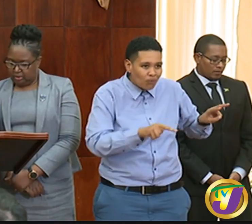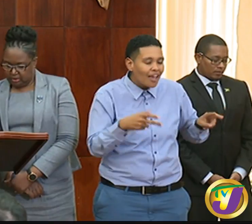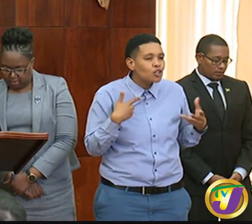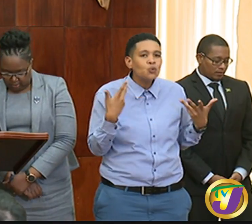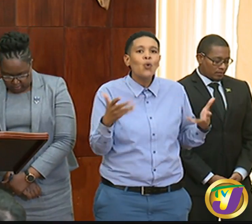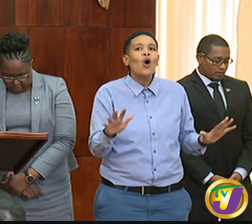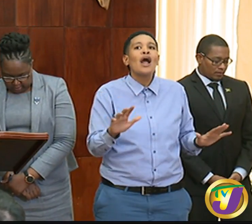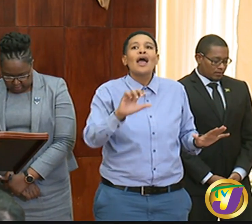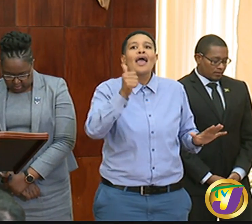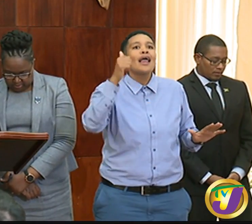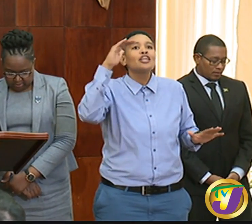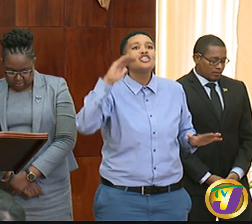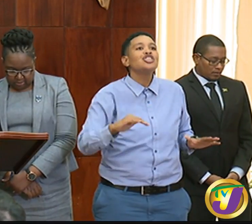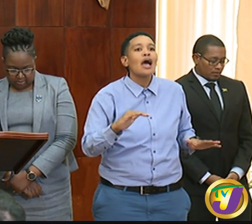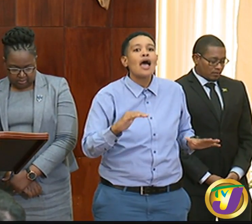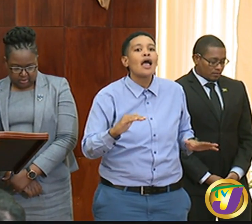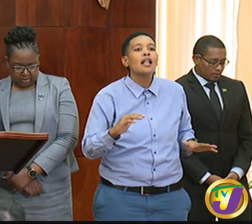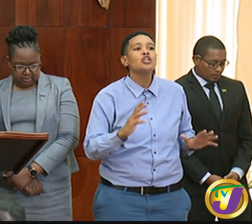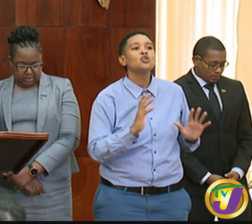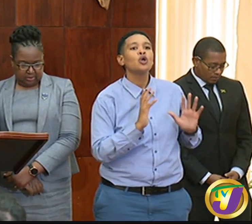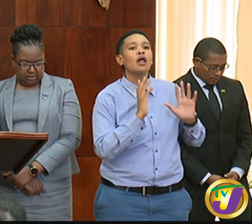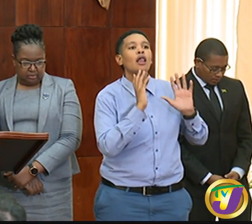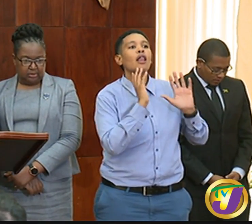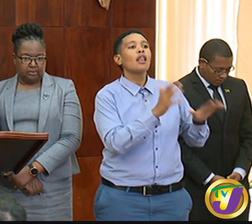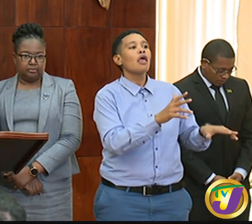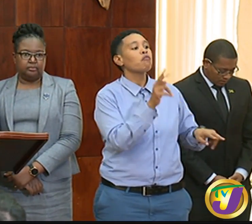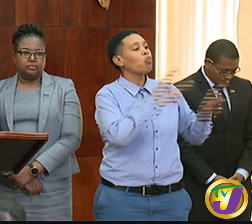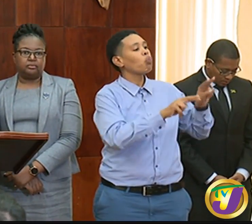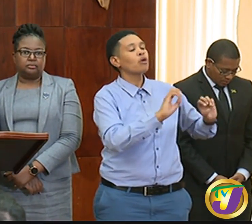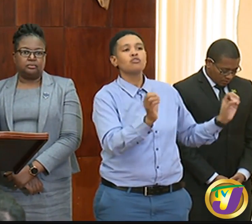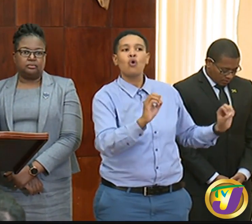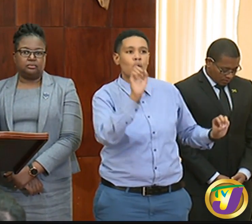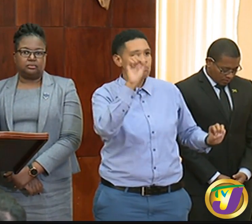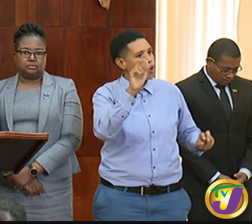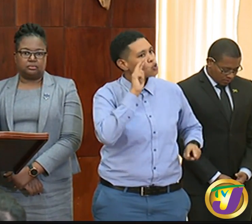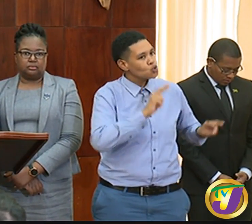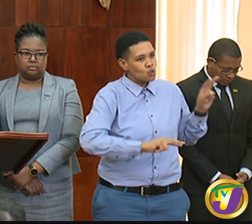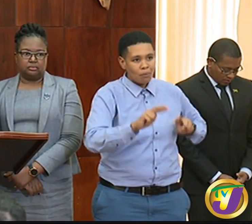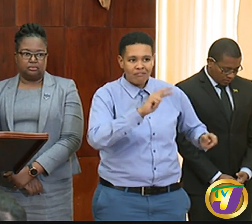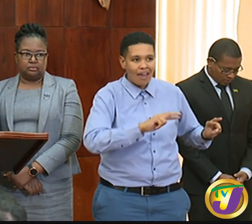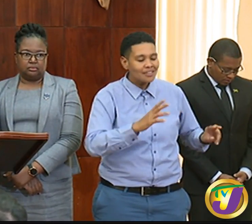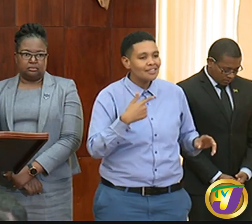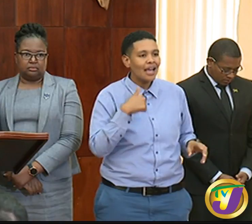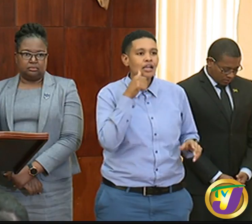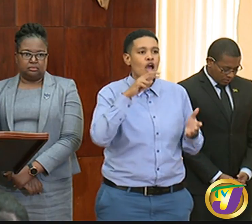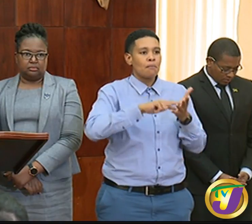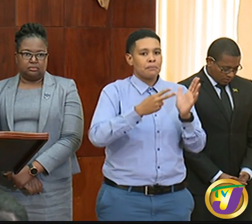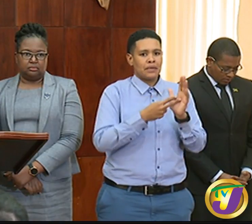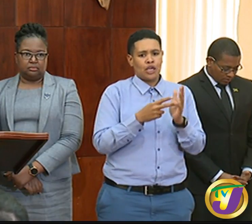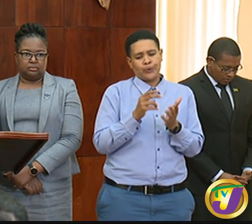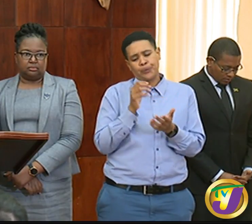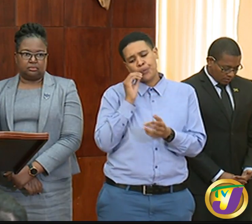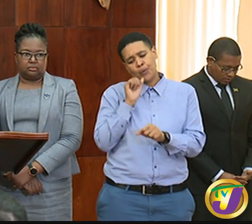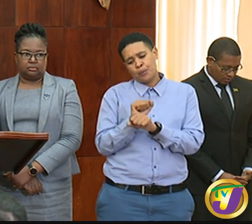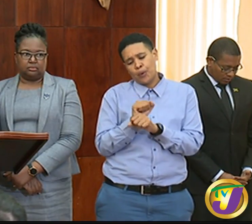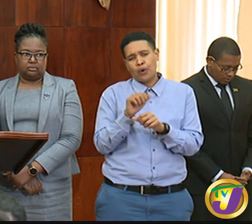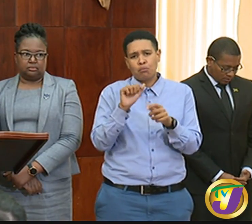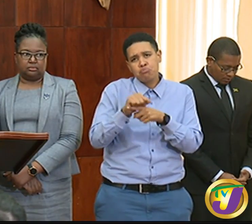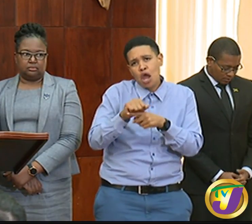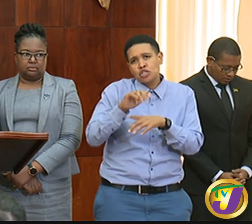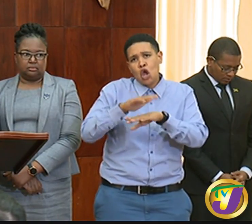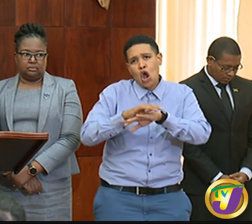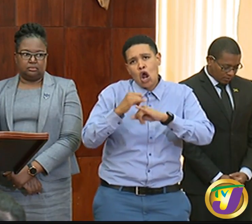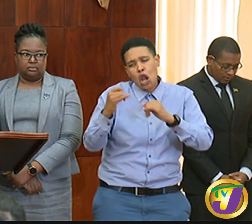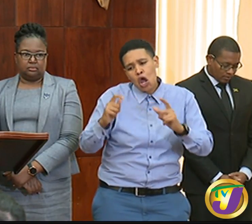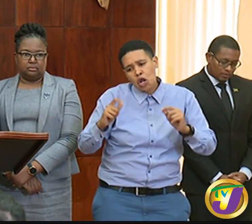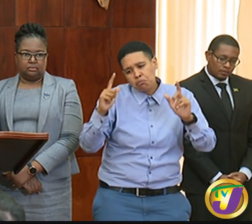wish for any child to be left unsupervised. And I don't just mean in terms of doing education, doing their schoolwork and